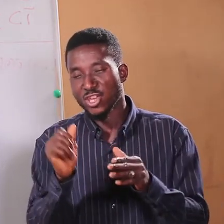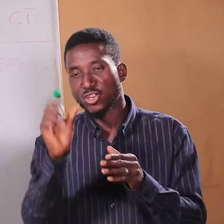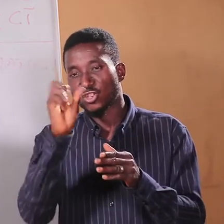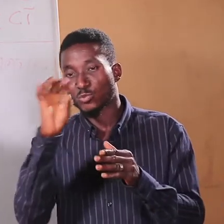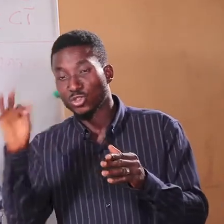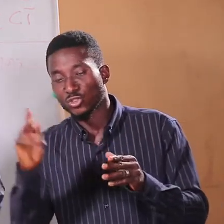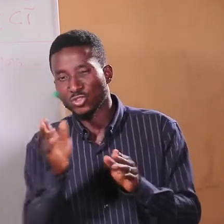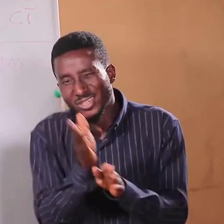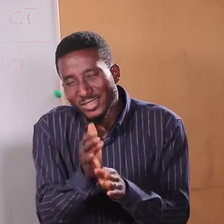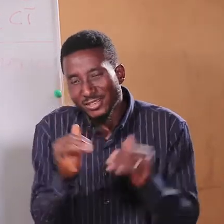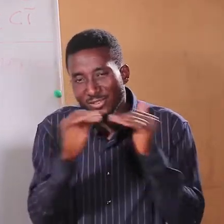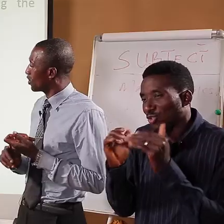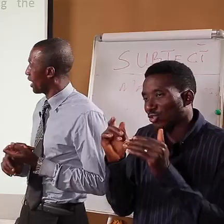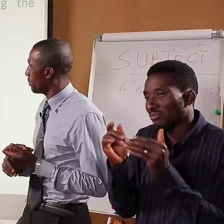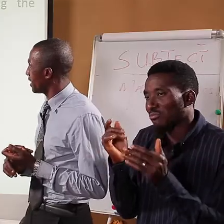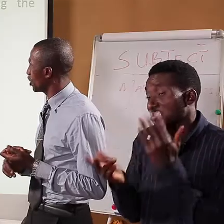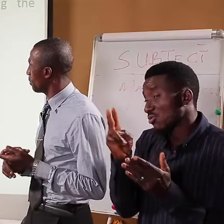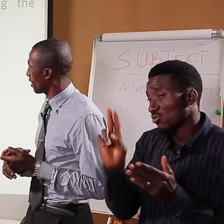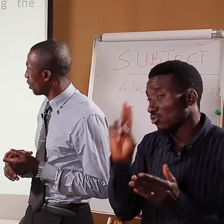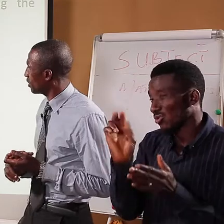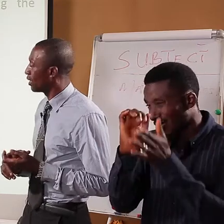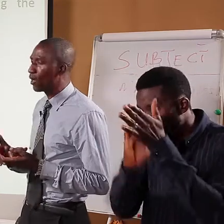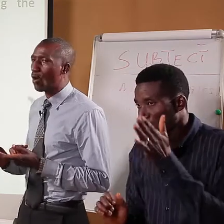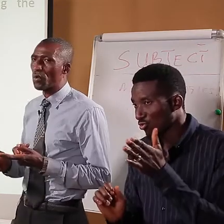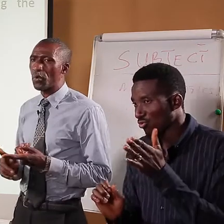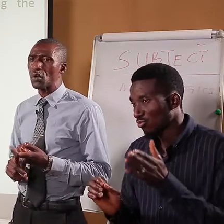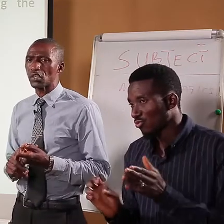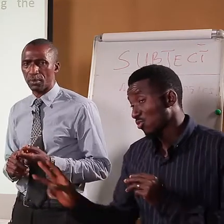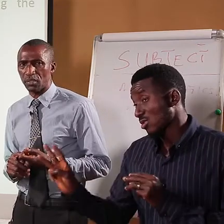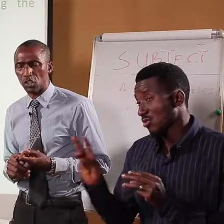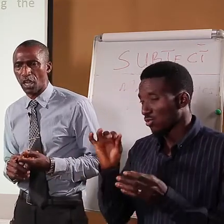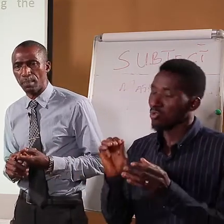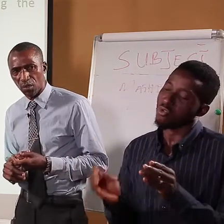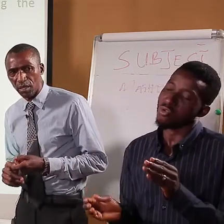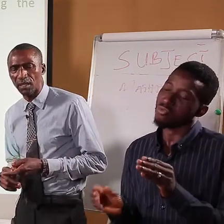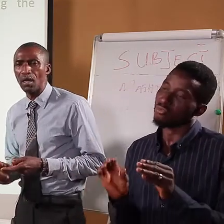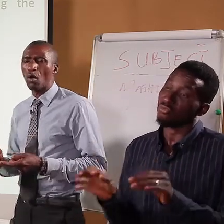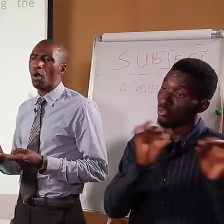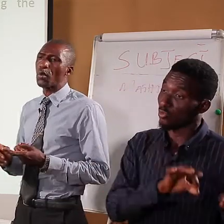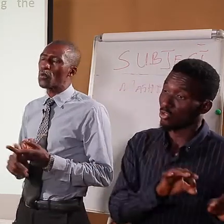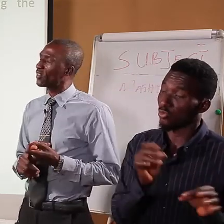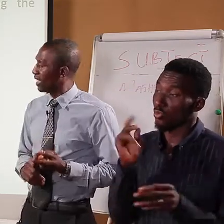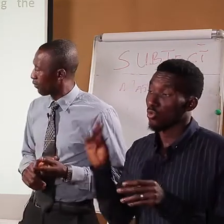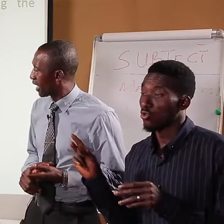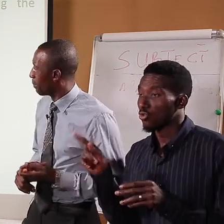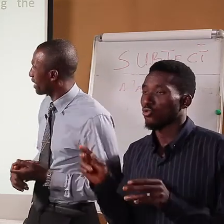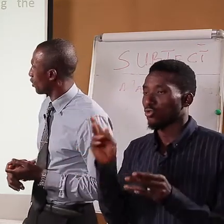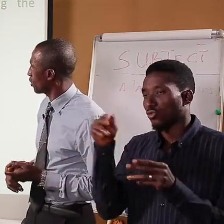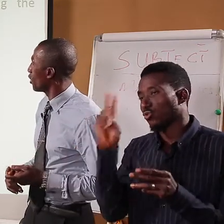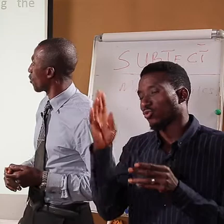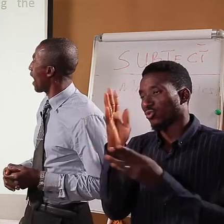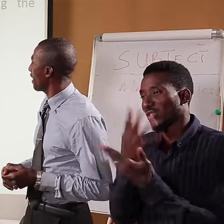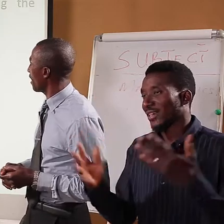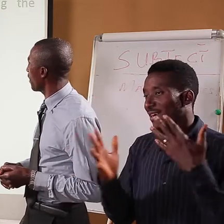linear equations. Either you use elimination method, or you use substitution method, or you use graphical